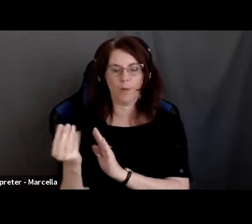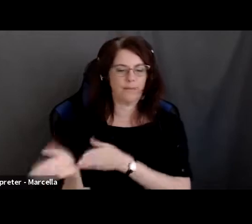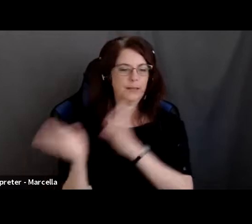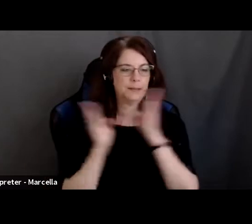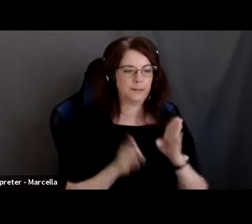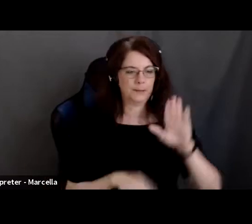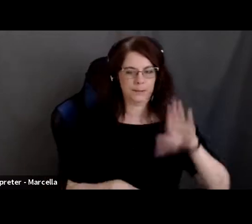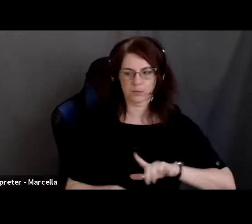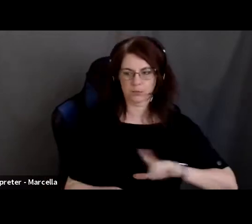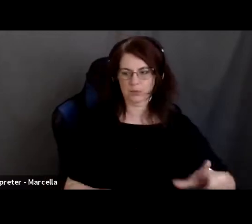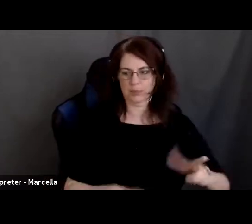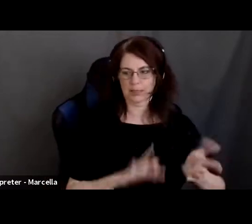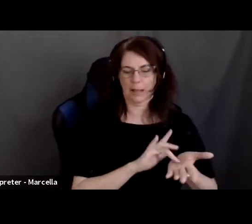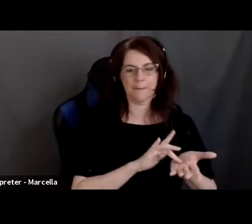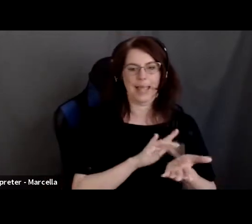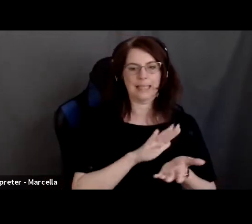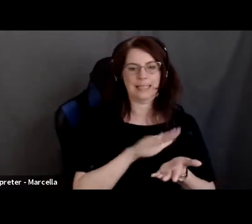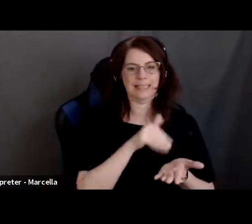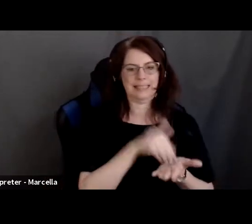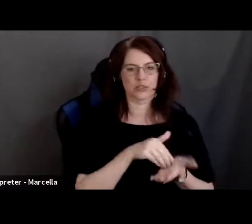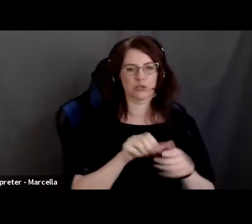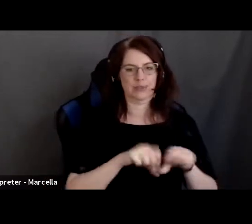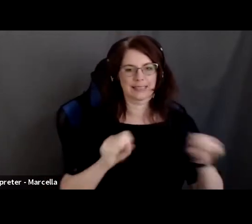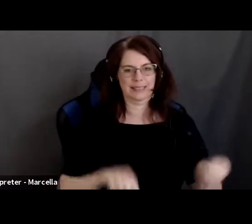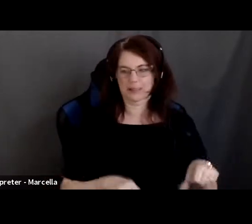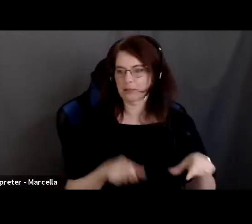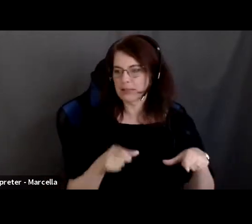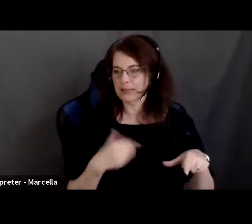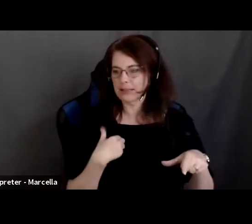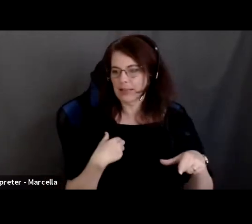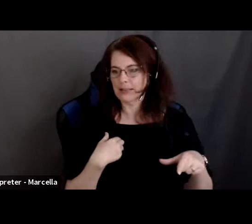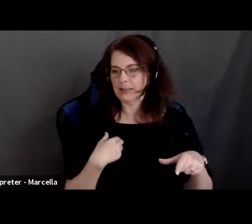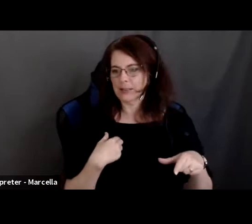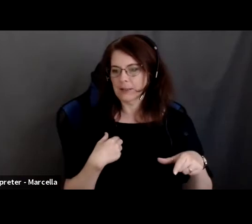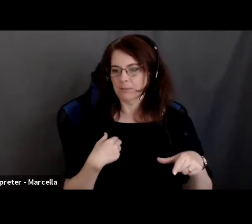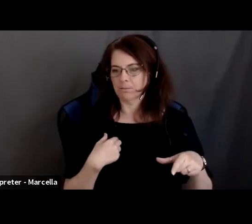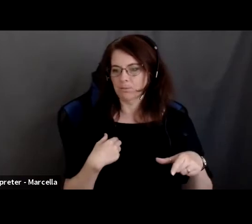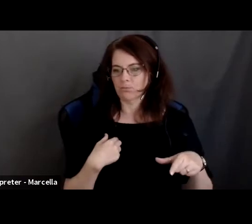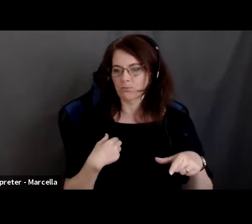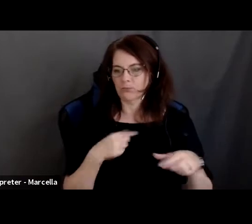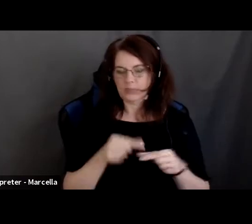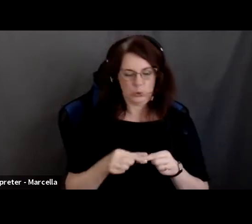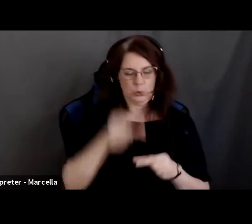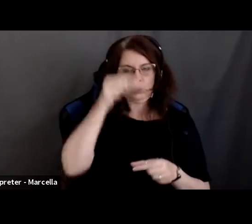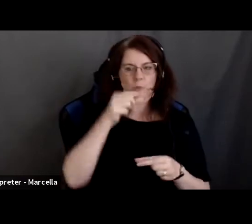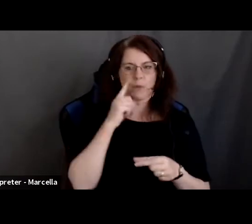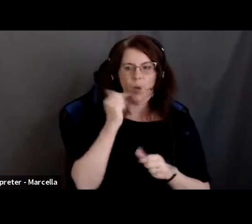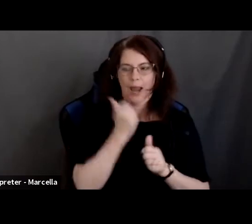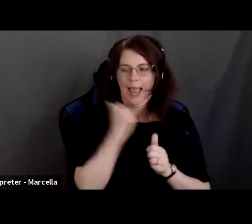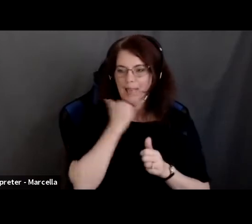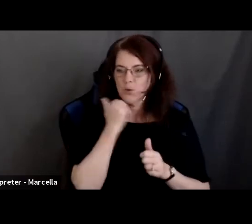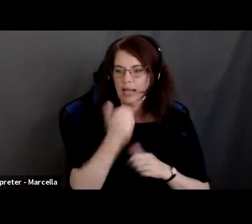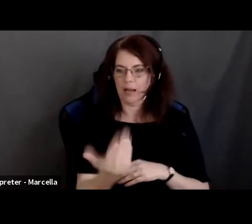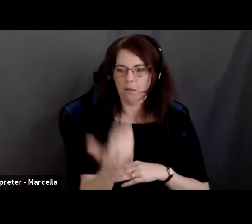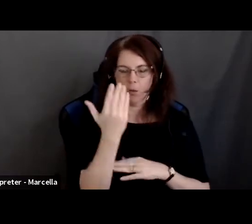lower left-hand corner is the Med Center system. So this has a little tube for every day with morning, noon, evening,